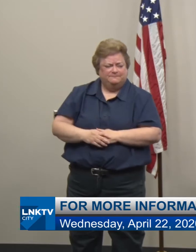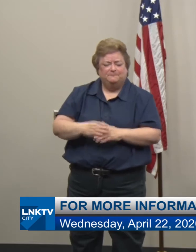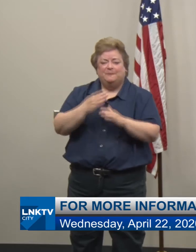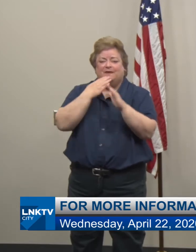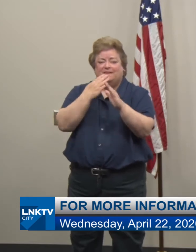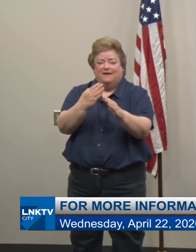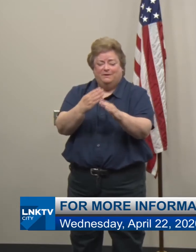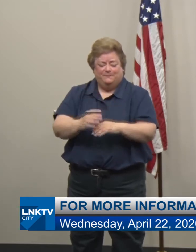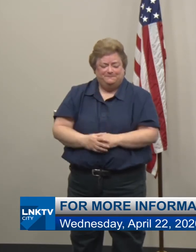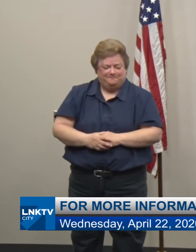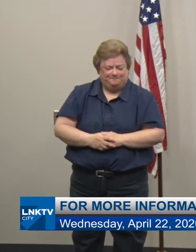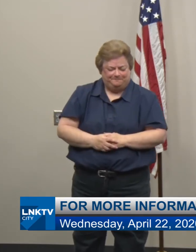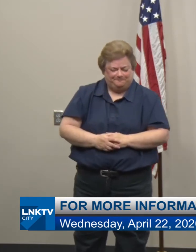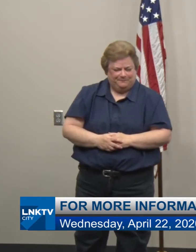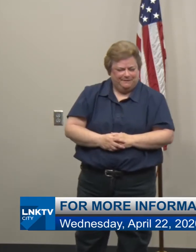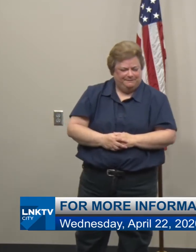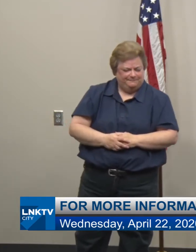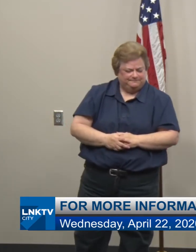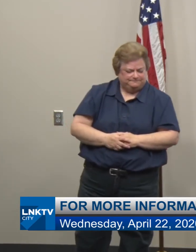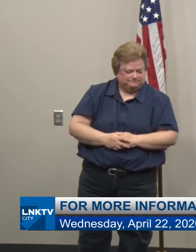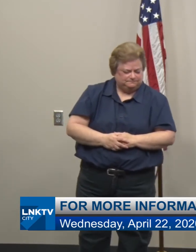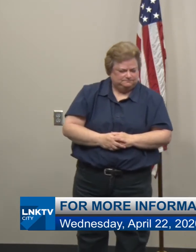Thank you.